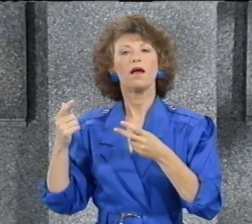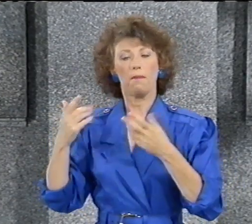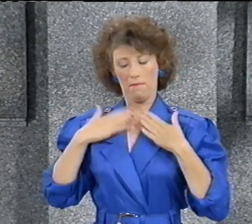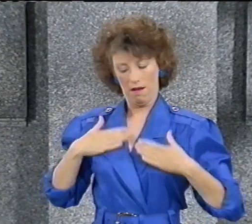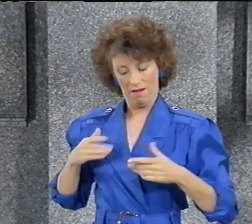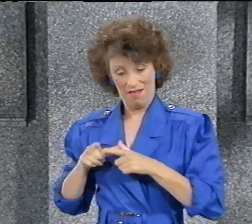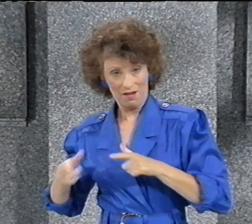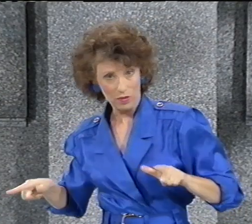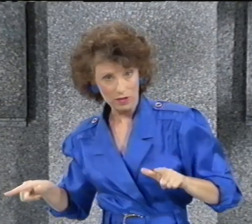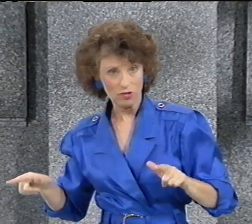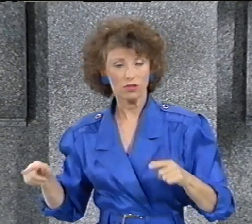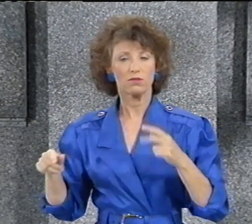fingerspelling simultaneously.